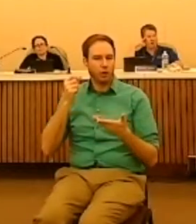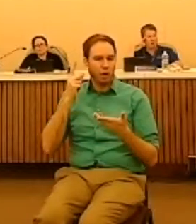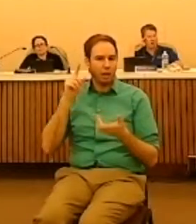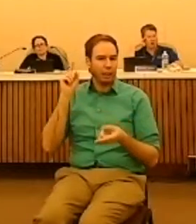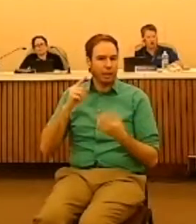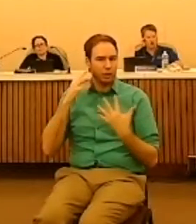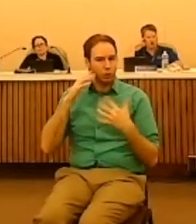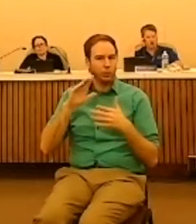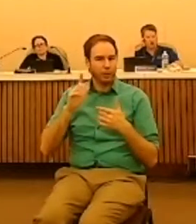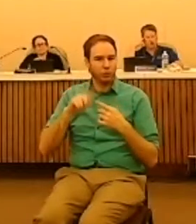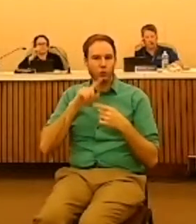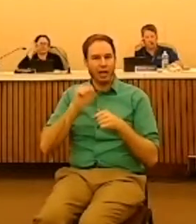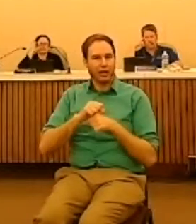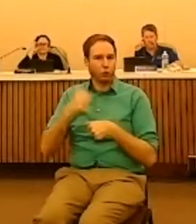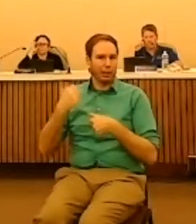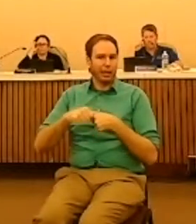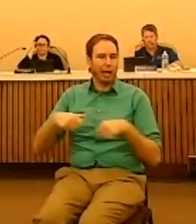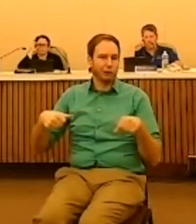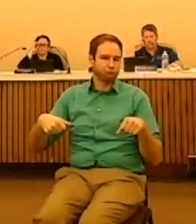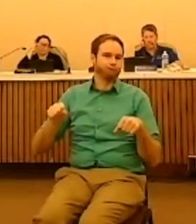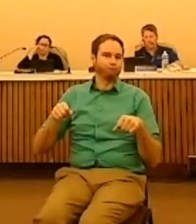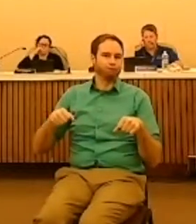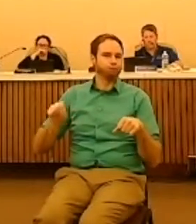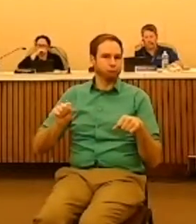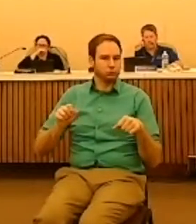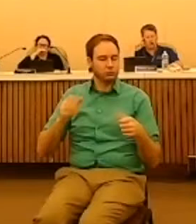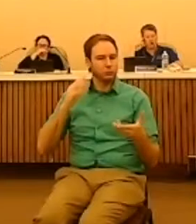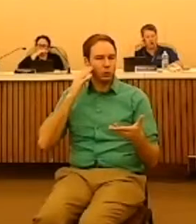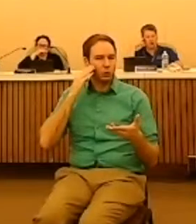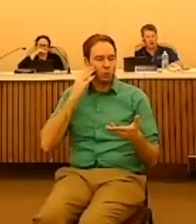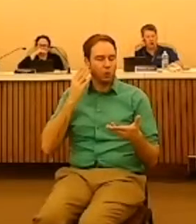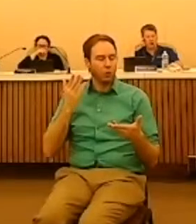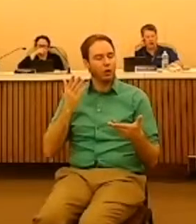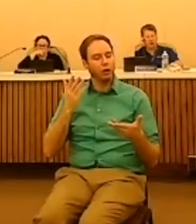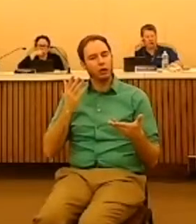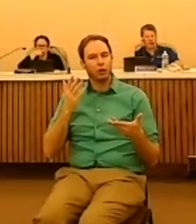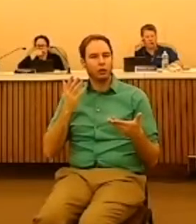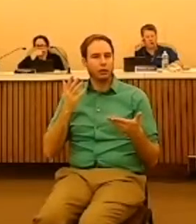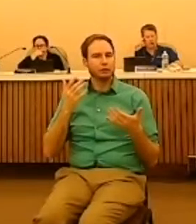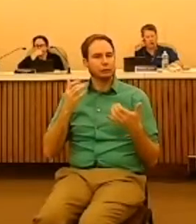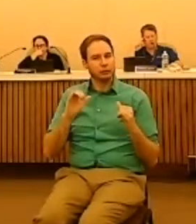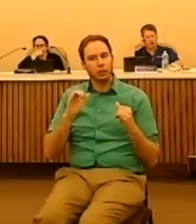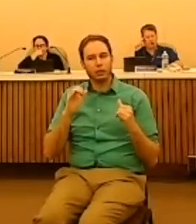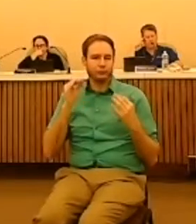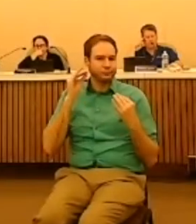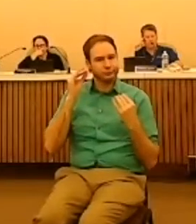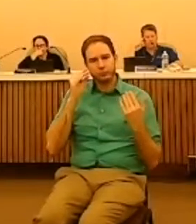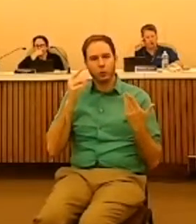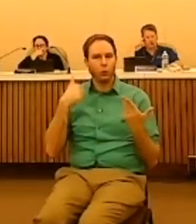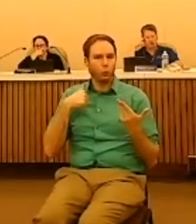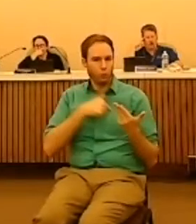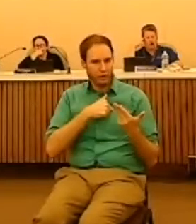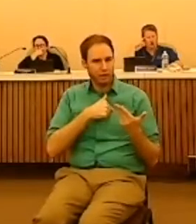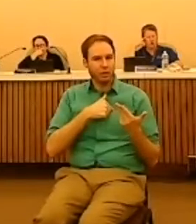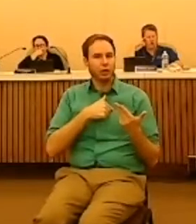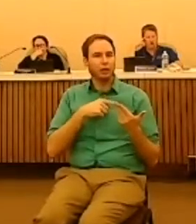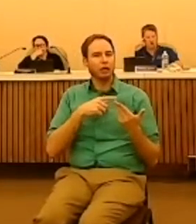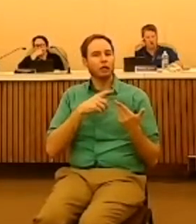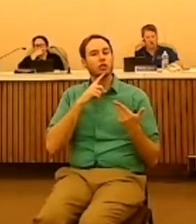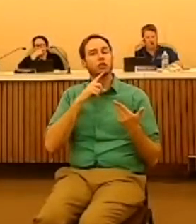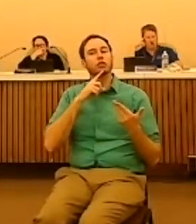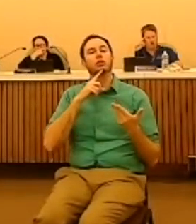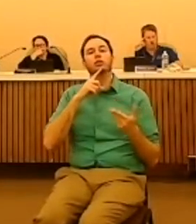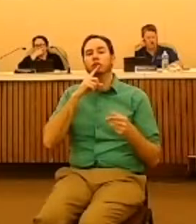less noise than you know, motocross. But that is absolutely something we've talked